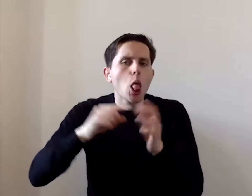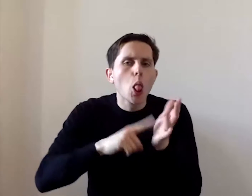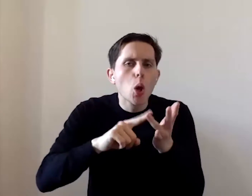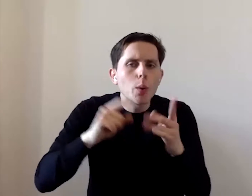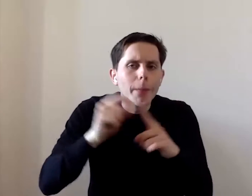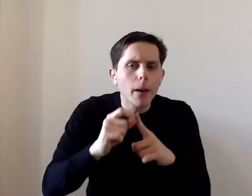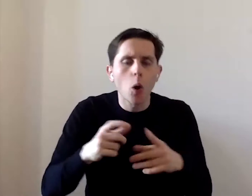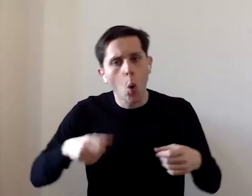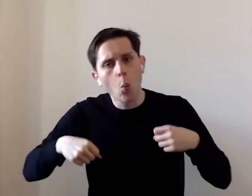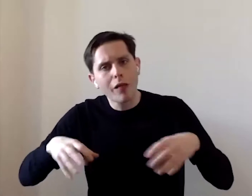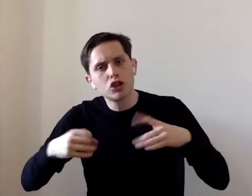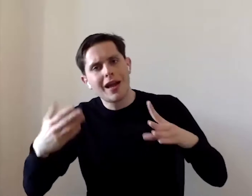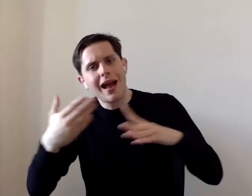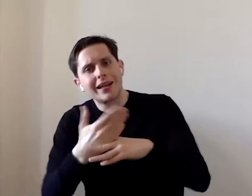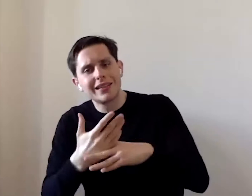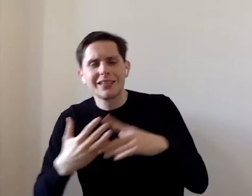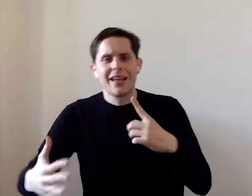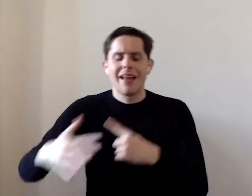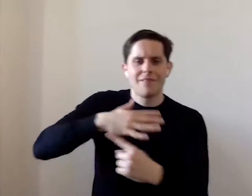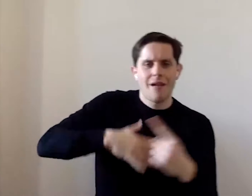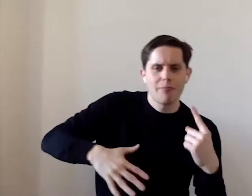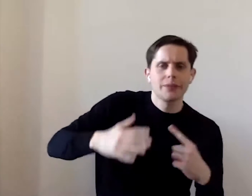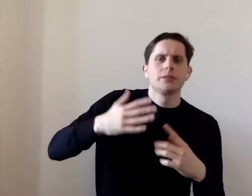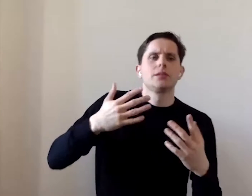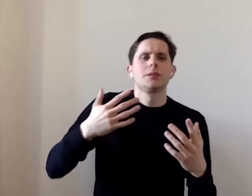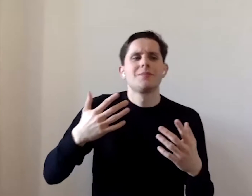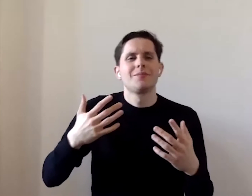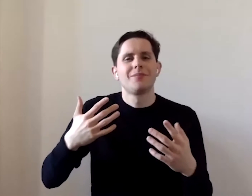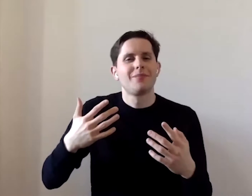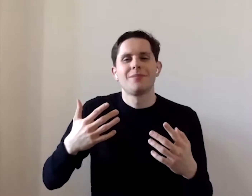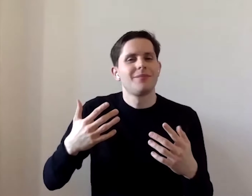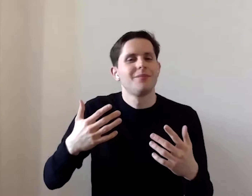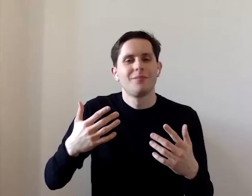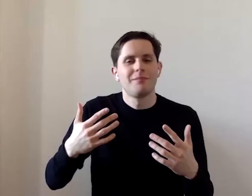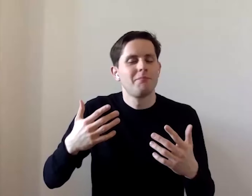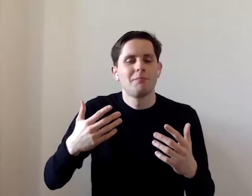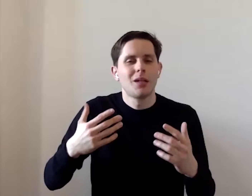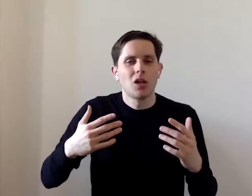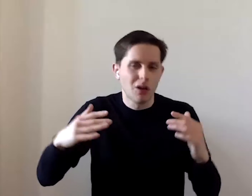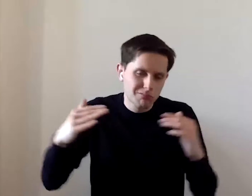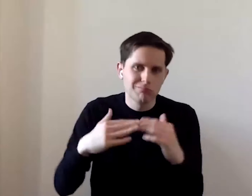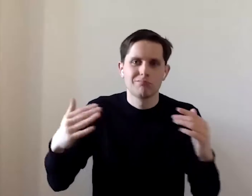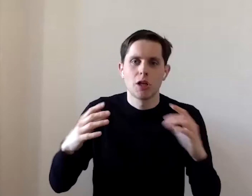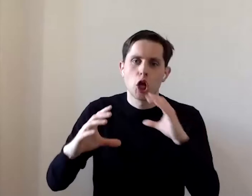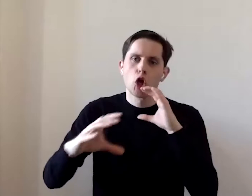focus is on hearing loops, wheelchair access, but there is nothing in response to how